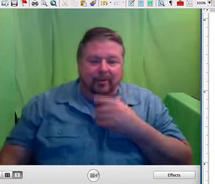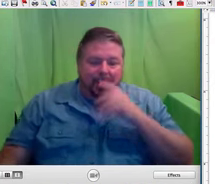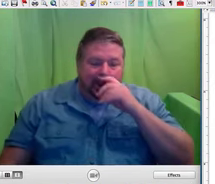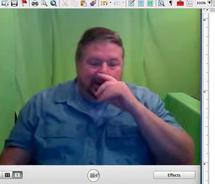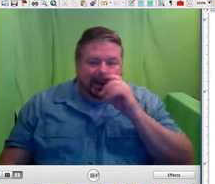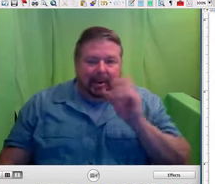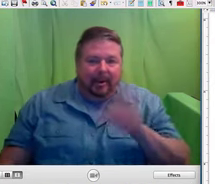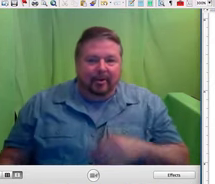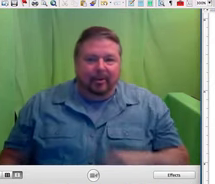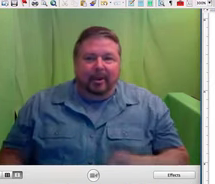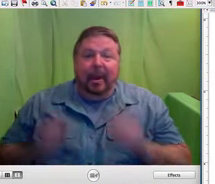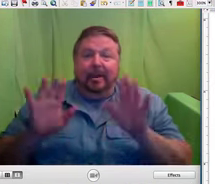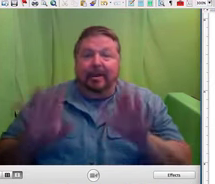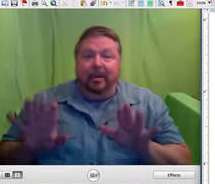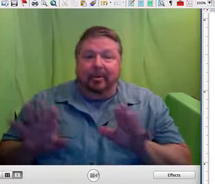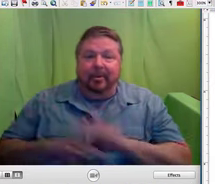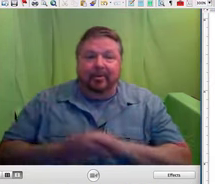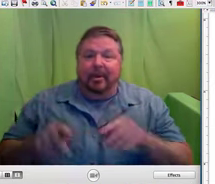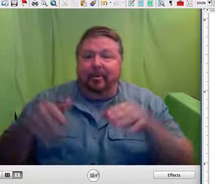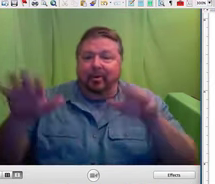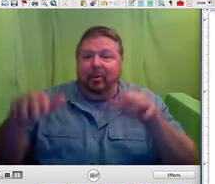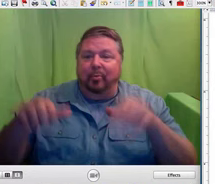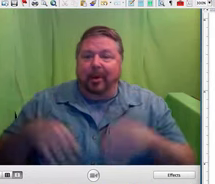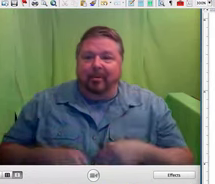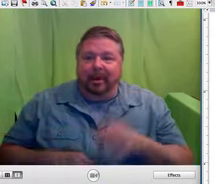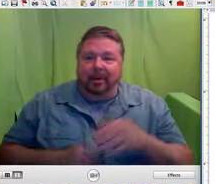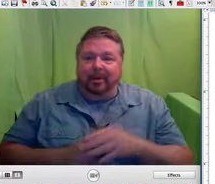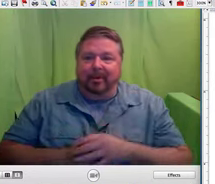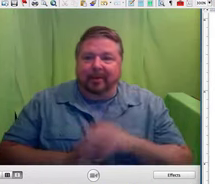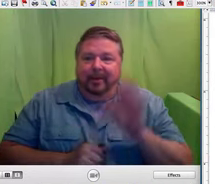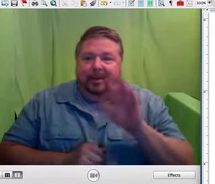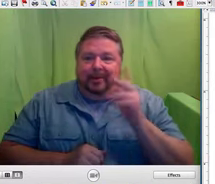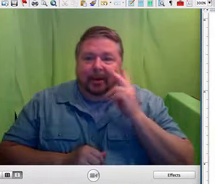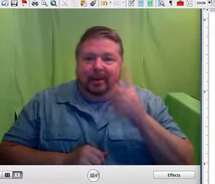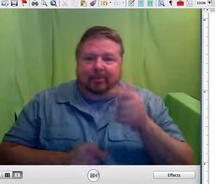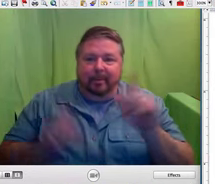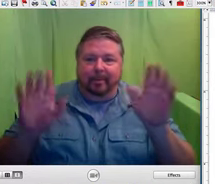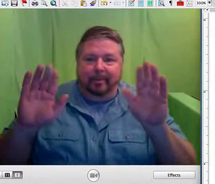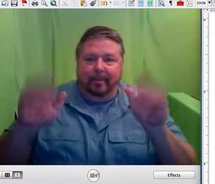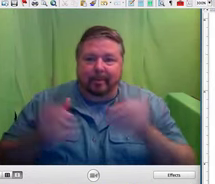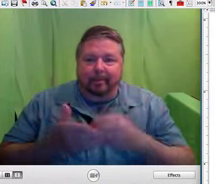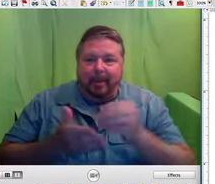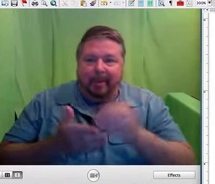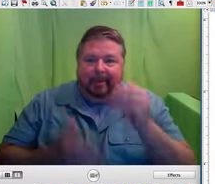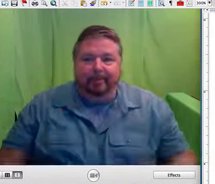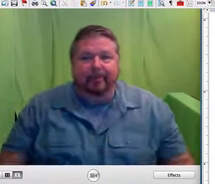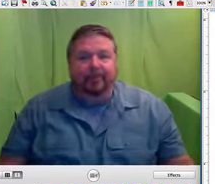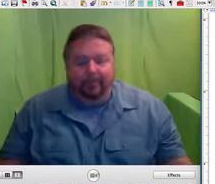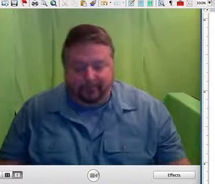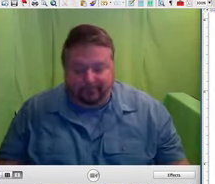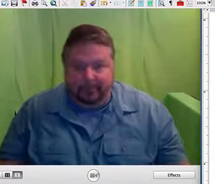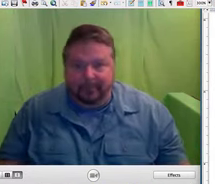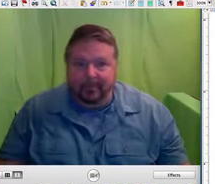diphthongs. On another one. Time to go play and practice. See you on the next one. Bye-bye.